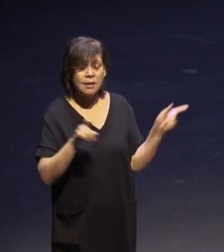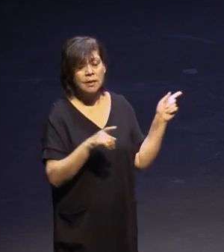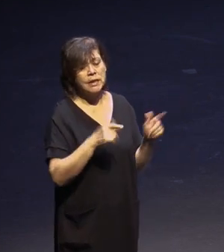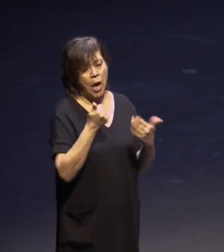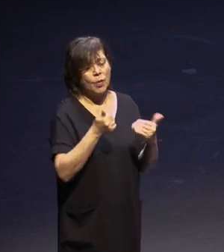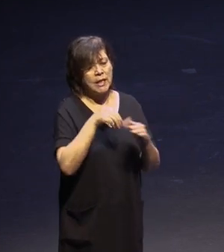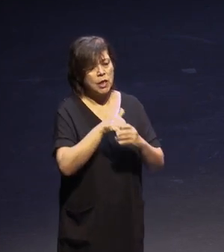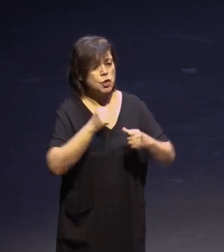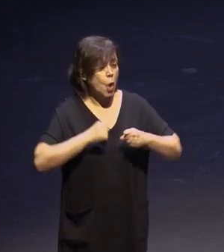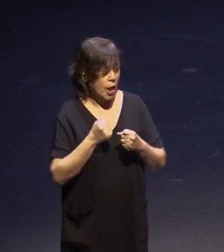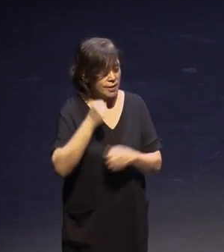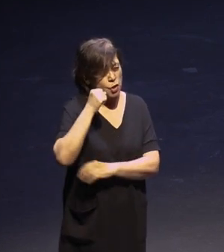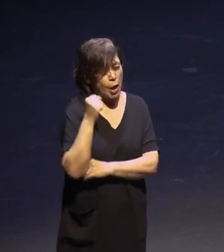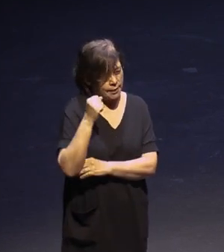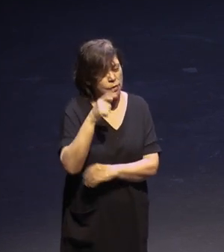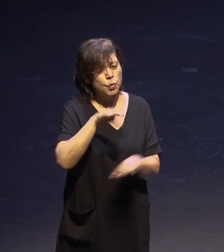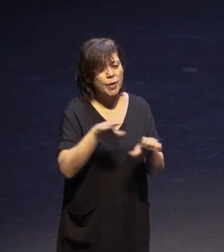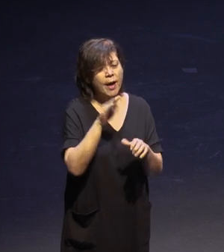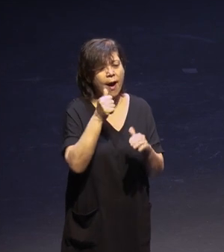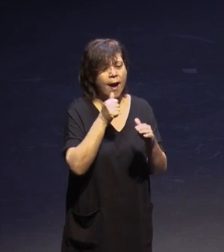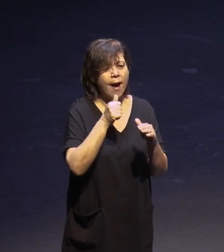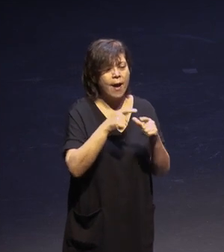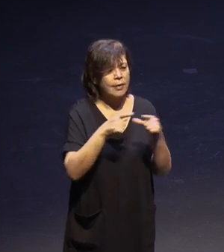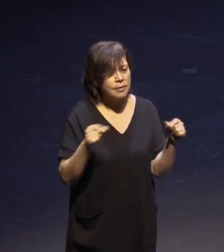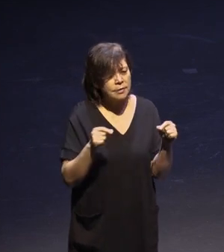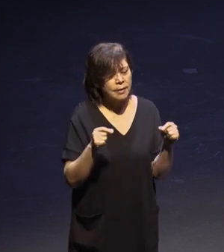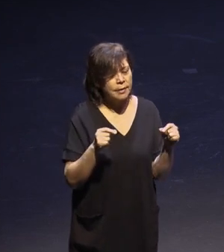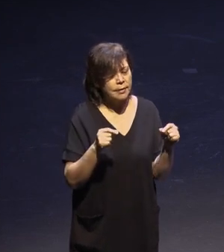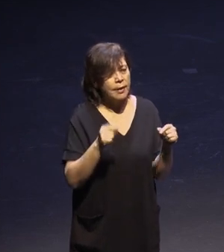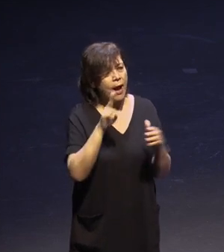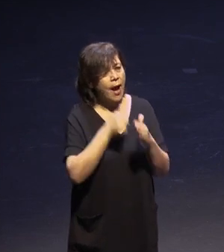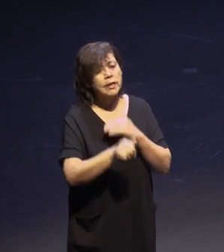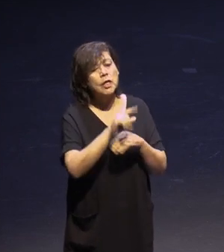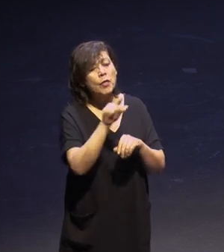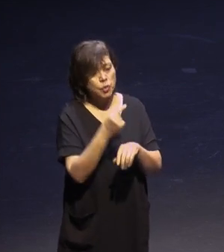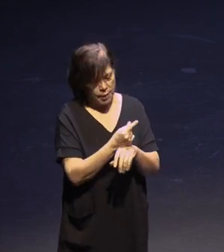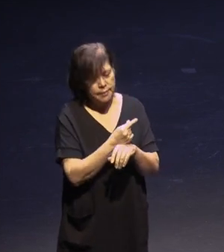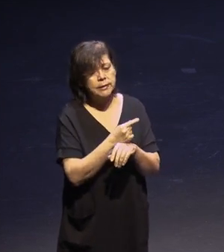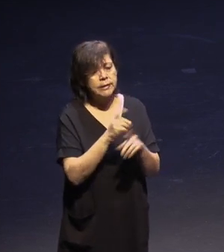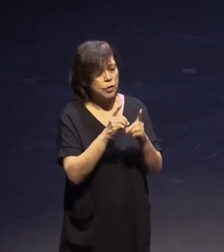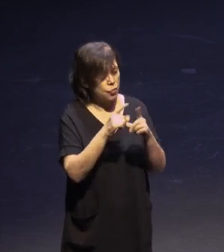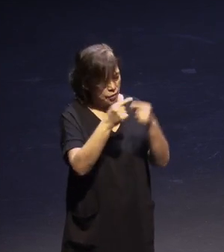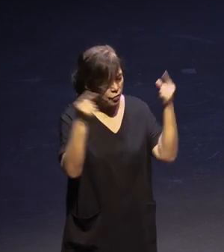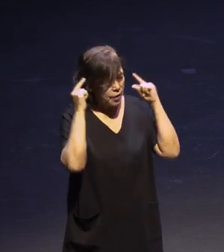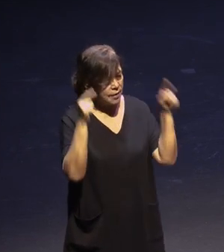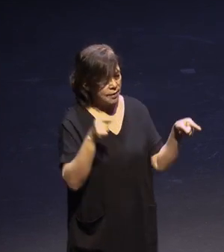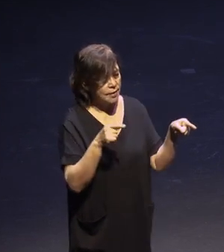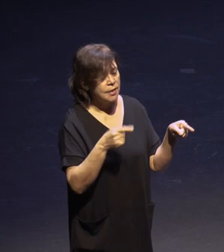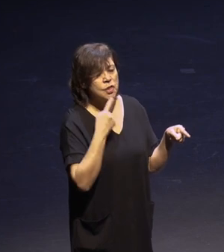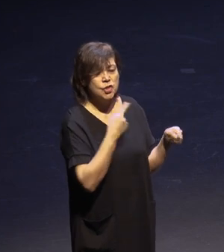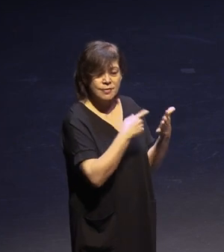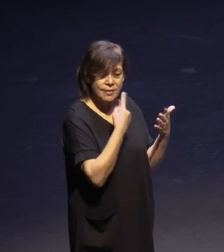But as part of her two-year training program, she self-devised a piece that was informed by her lived experience as a person with